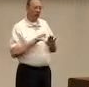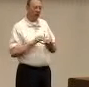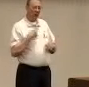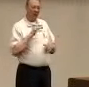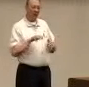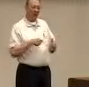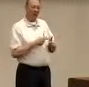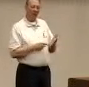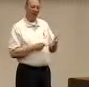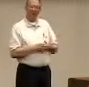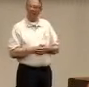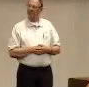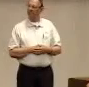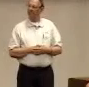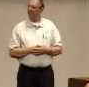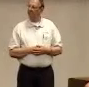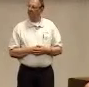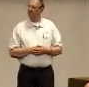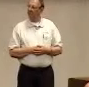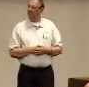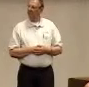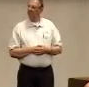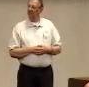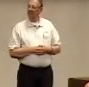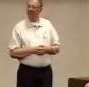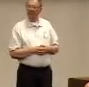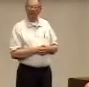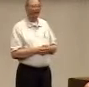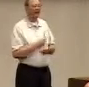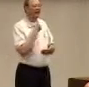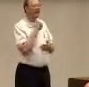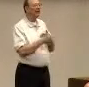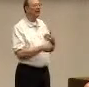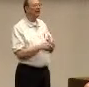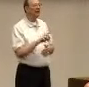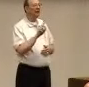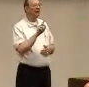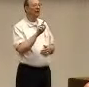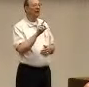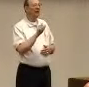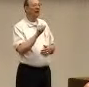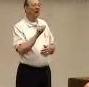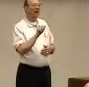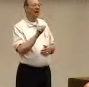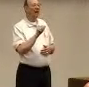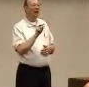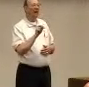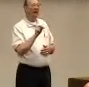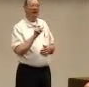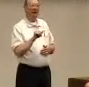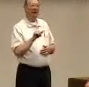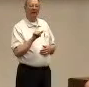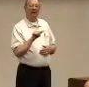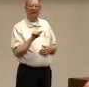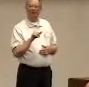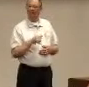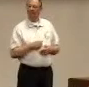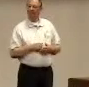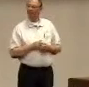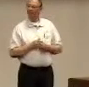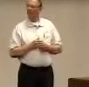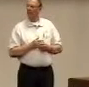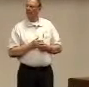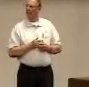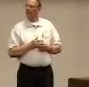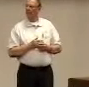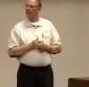told you some of them, I'd probably start crying, so I'm not going to tell you all of them. I'm going to tell you about Danny. And this is the last